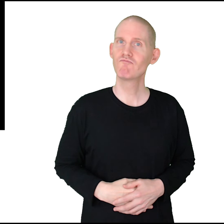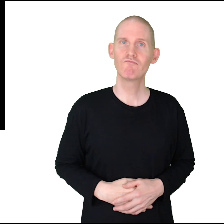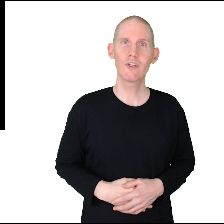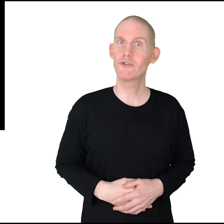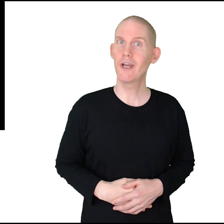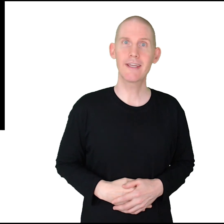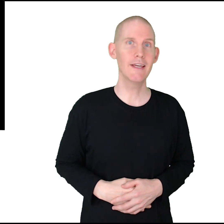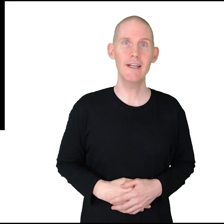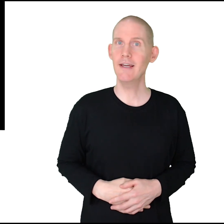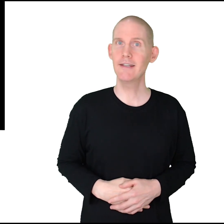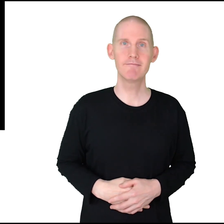Shaking that head.